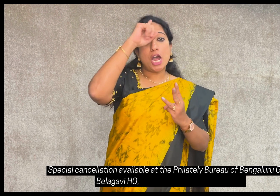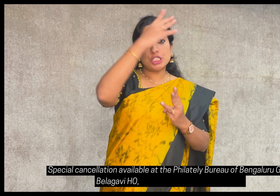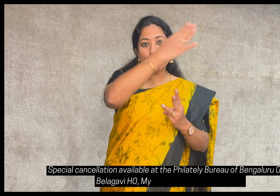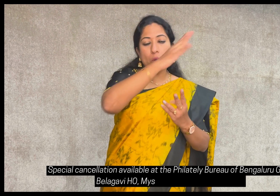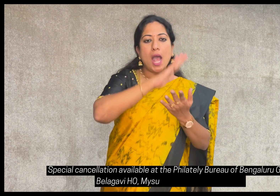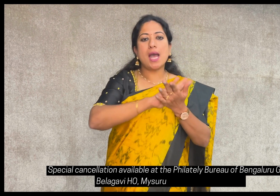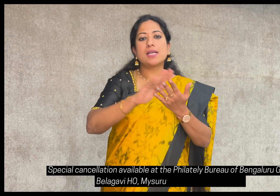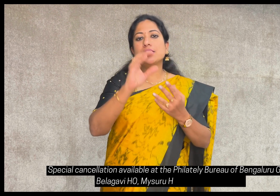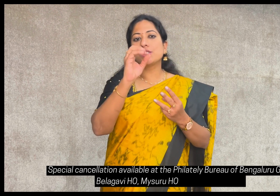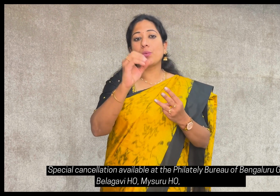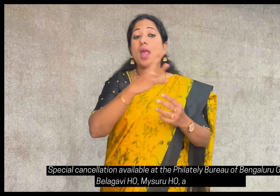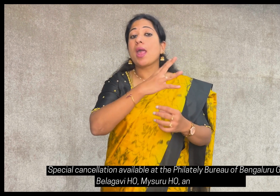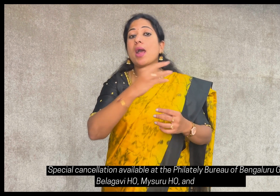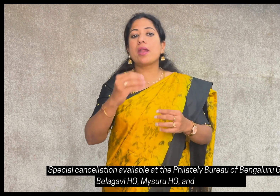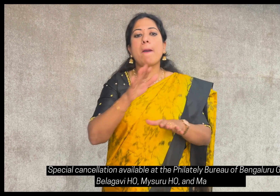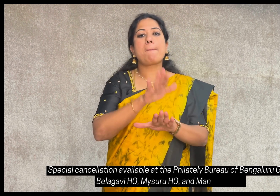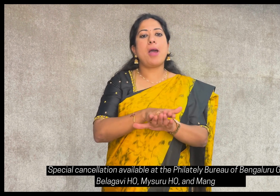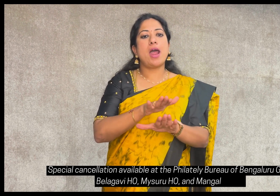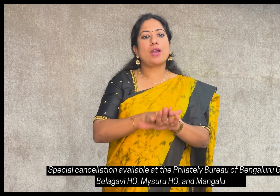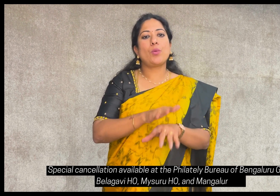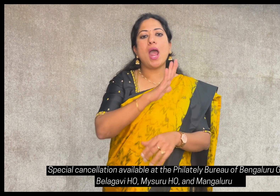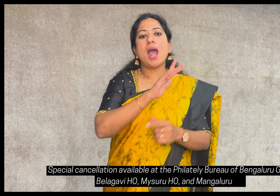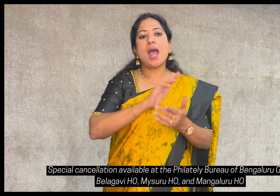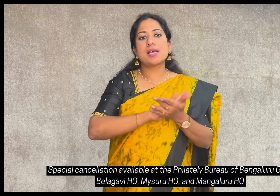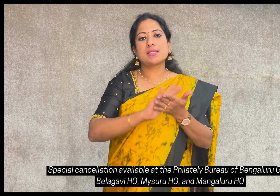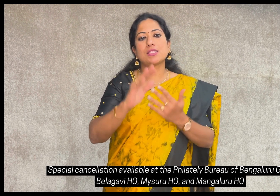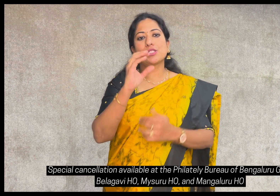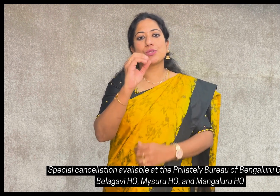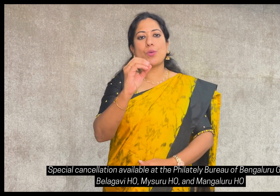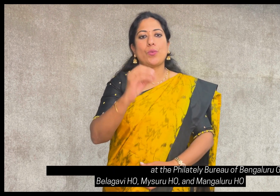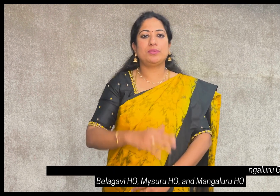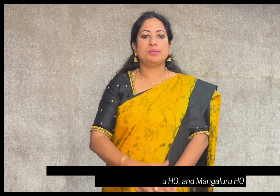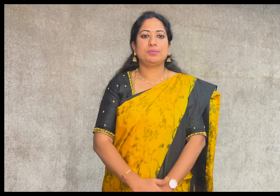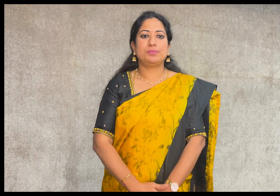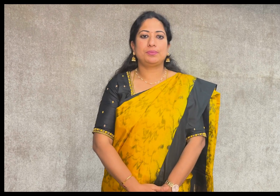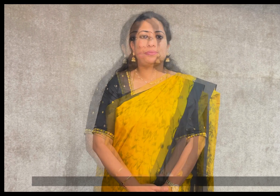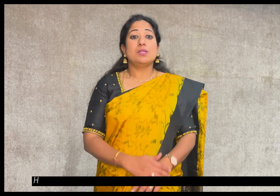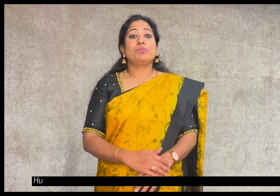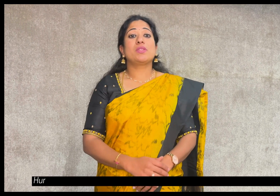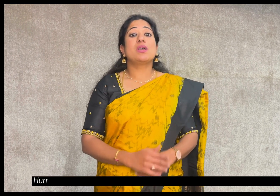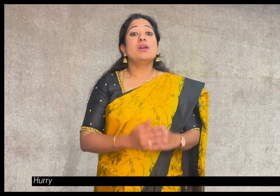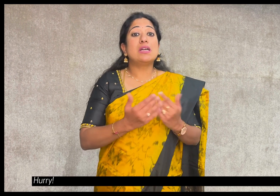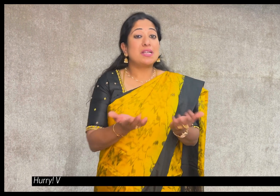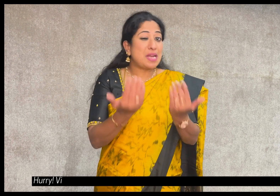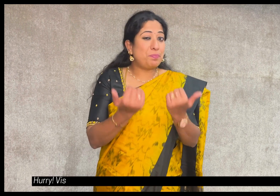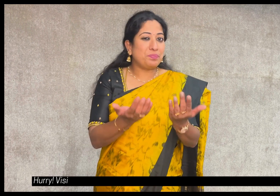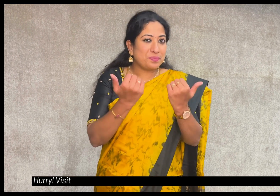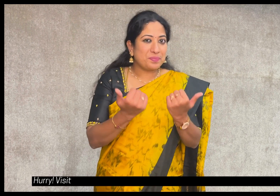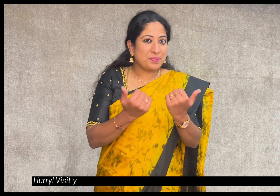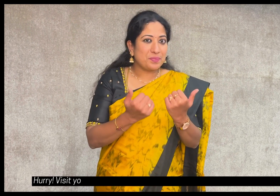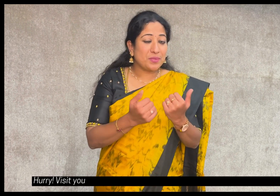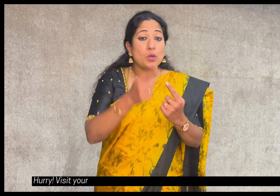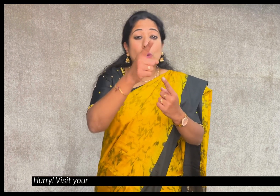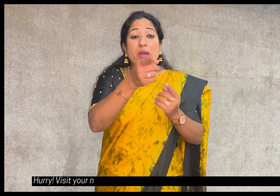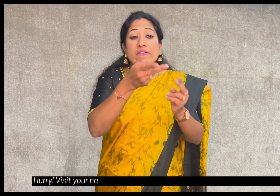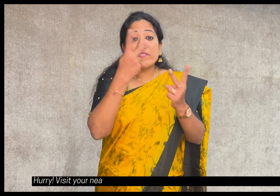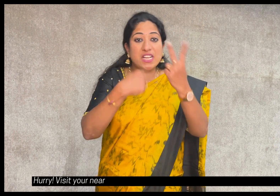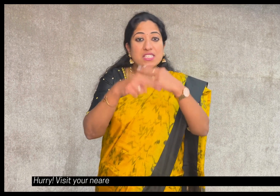Mysuru H.O and Mangaluru H.O hurry visit